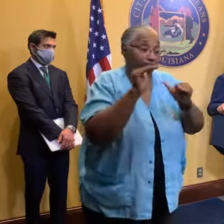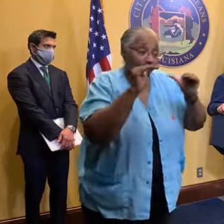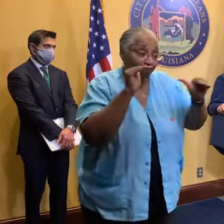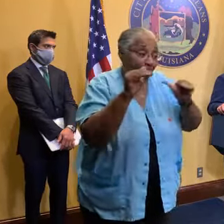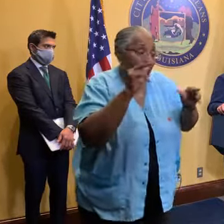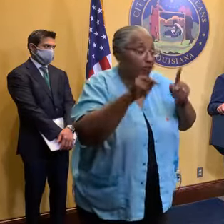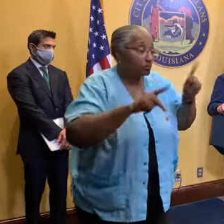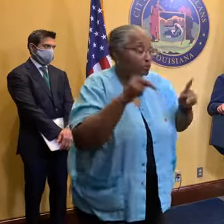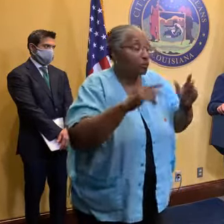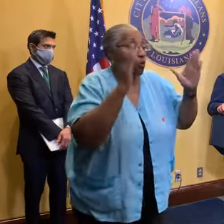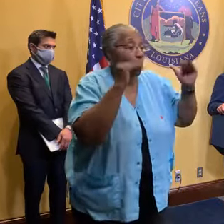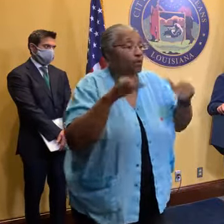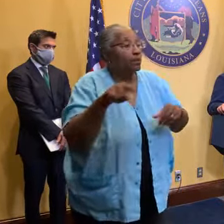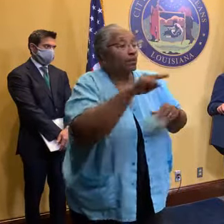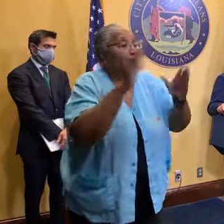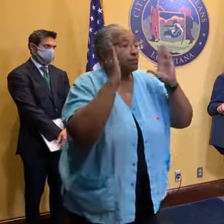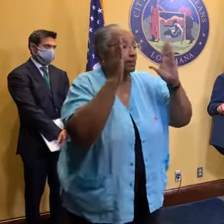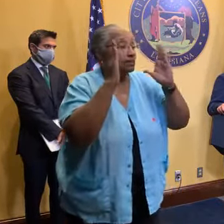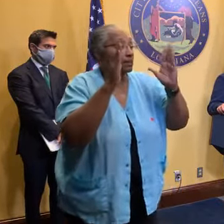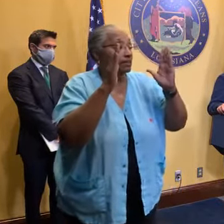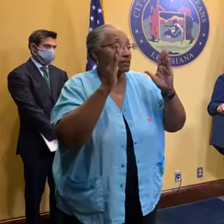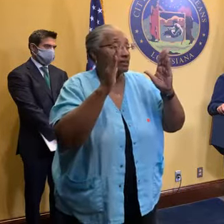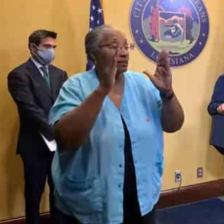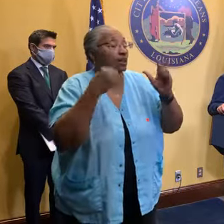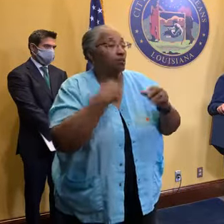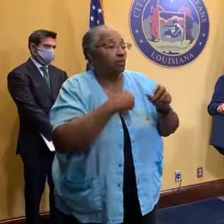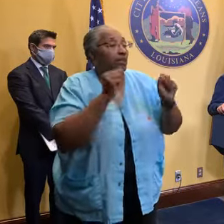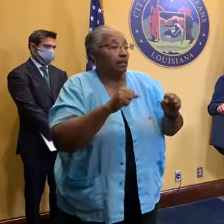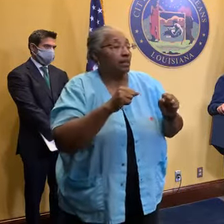hopefully they comply, and we'll be better off because of it.